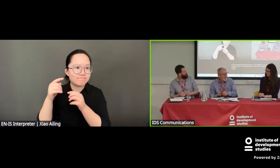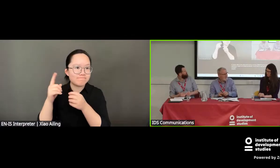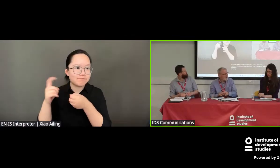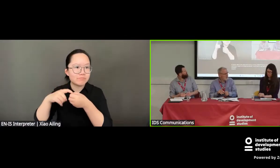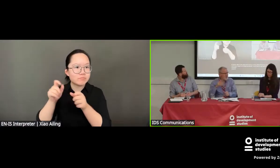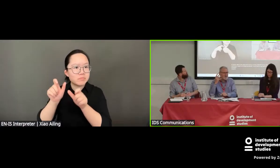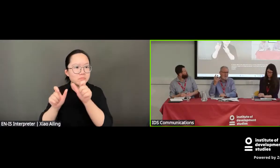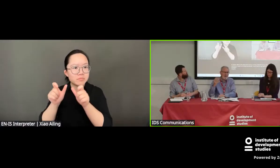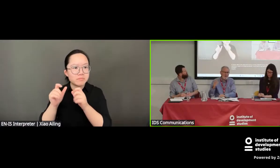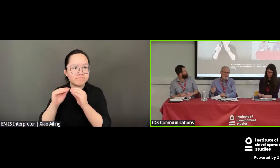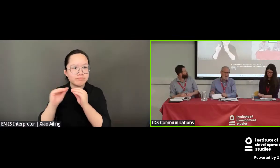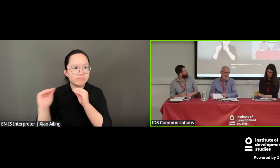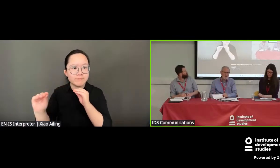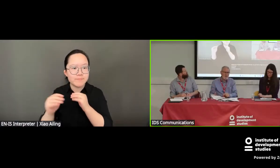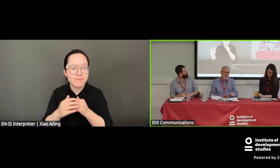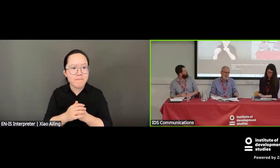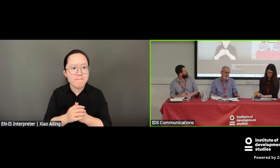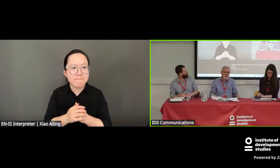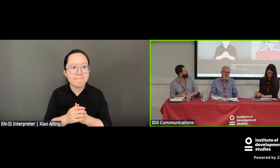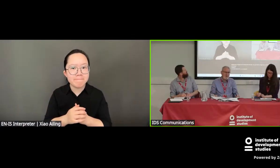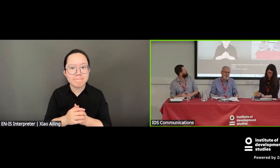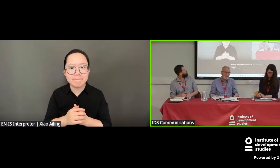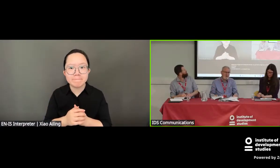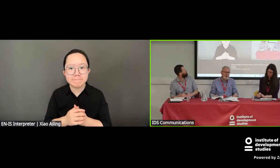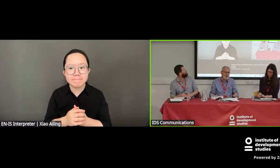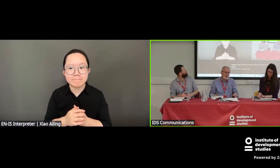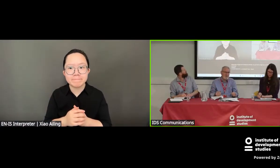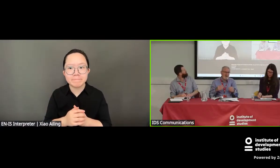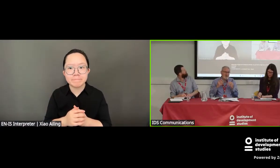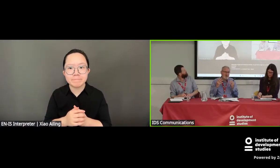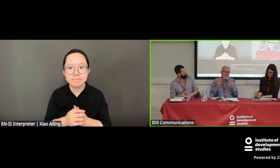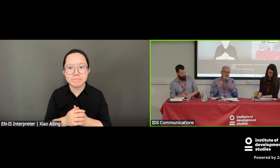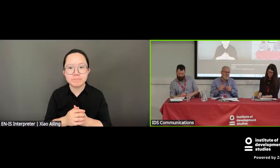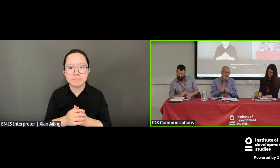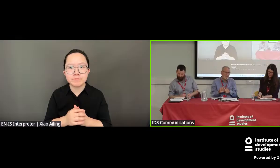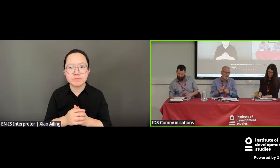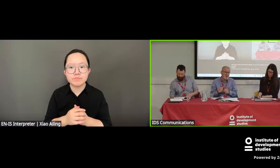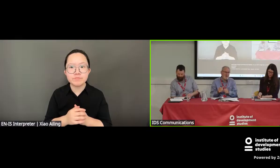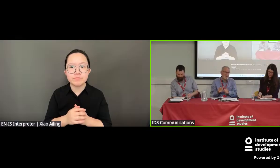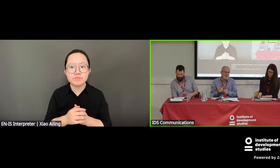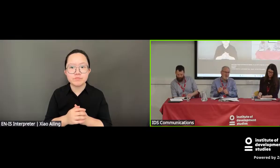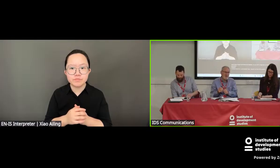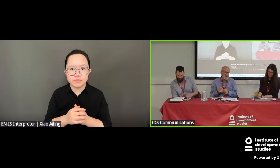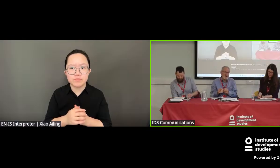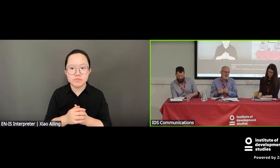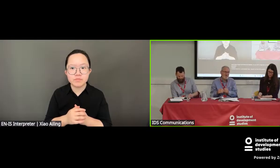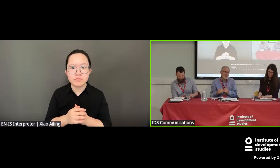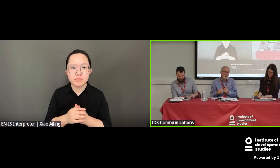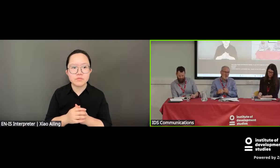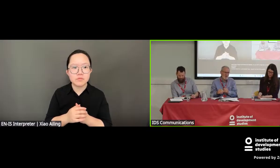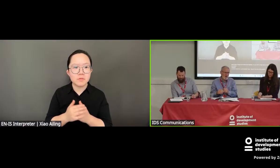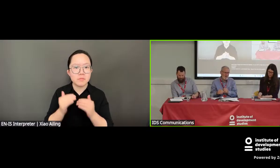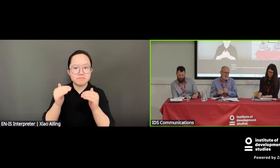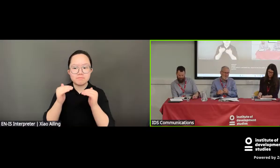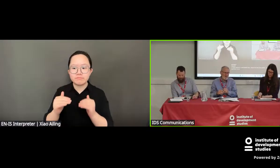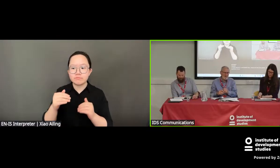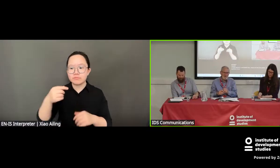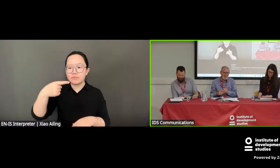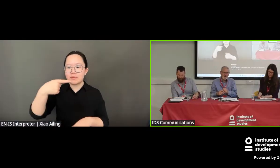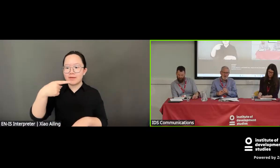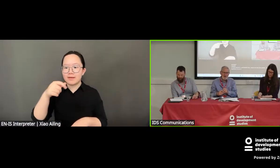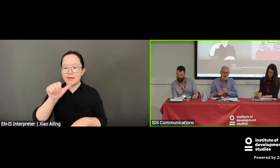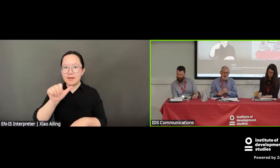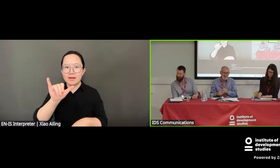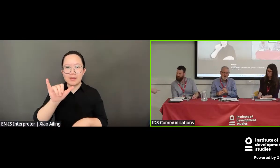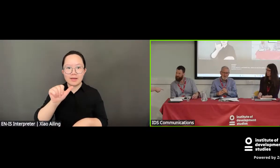Gayatri, how about this question about what experience can you or advice can you give about this question of INGO programs and making